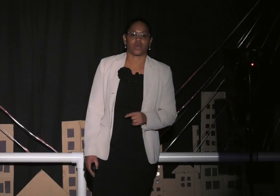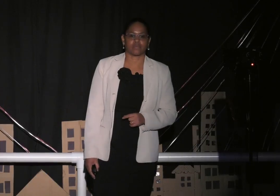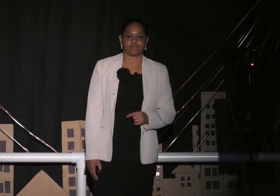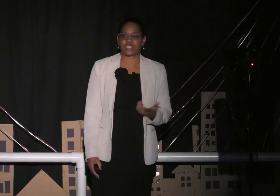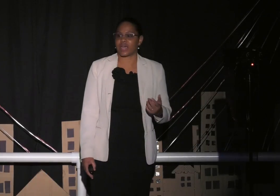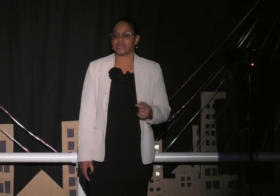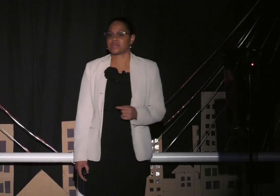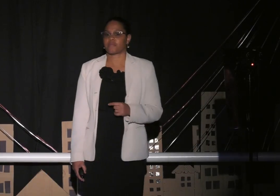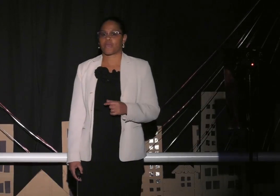will, a child,